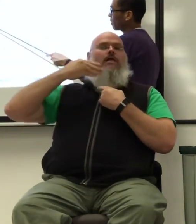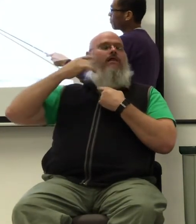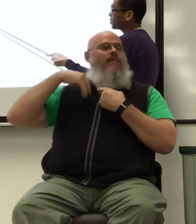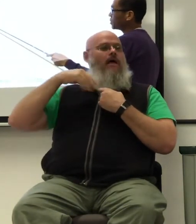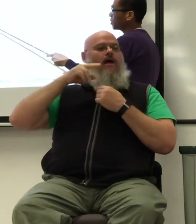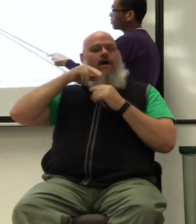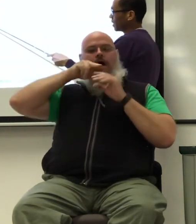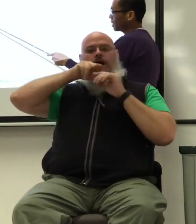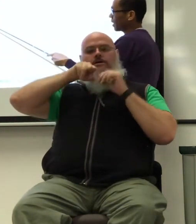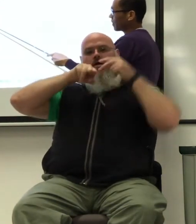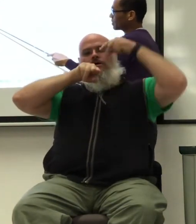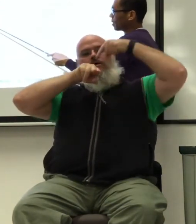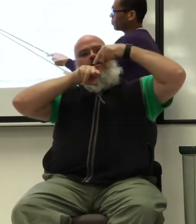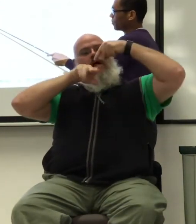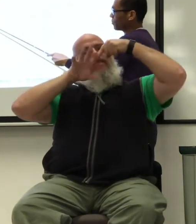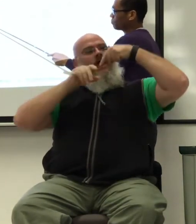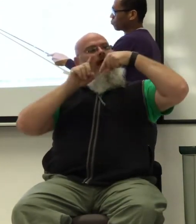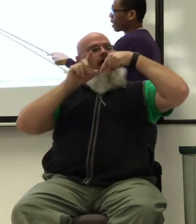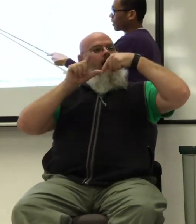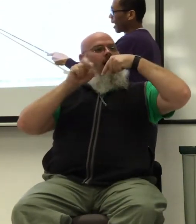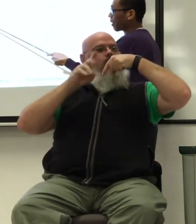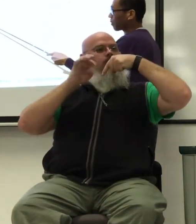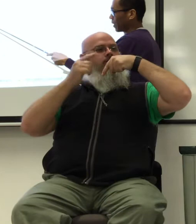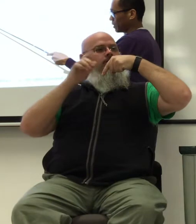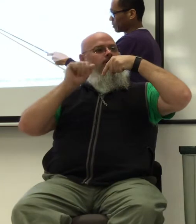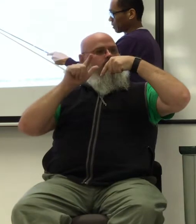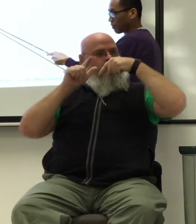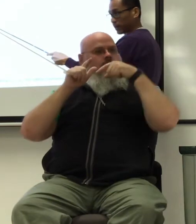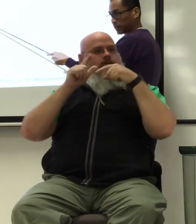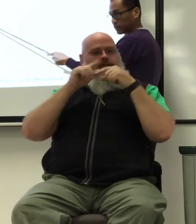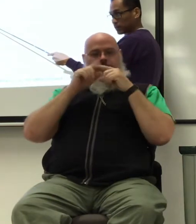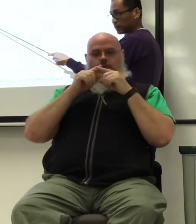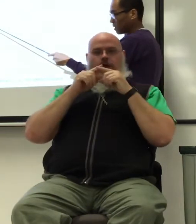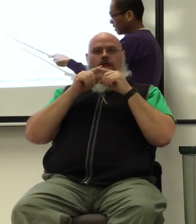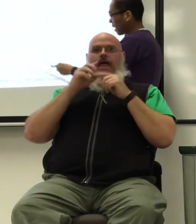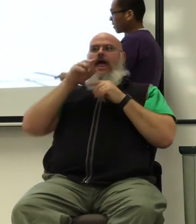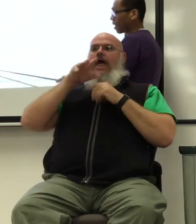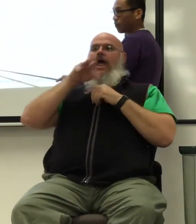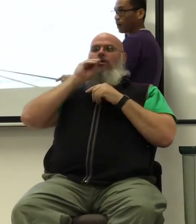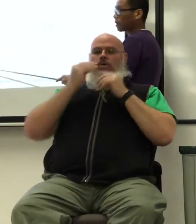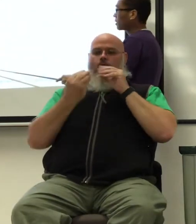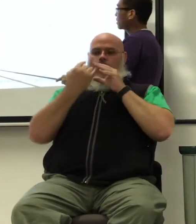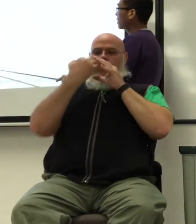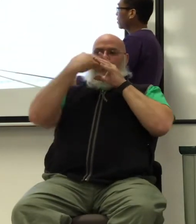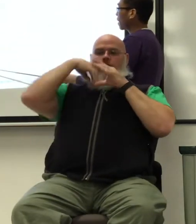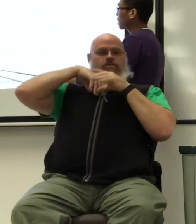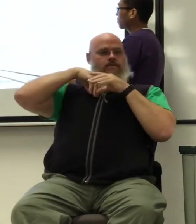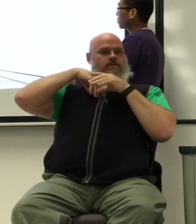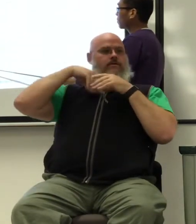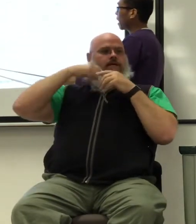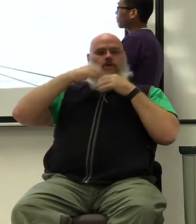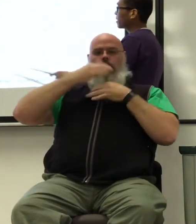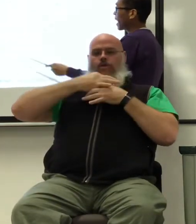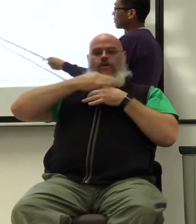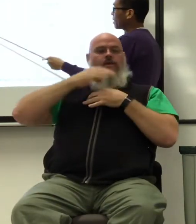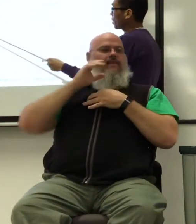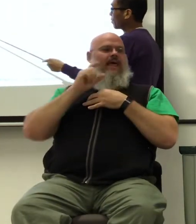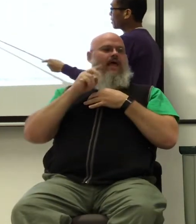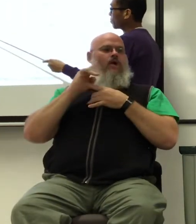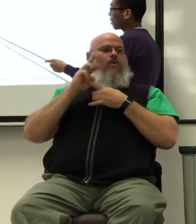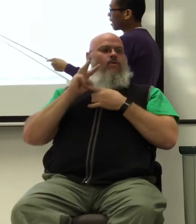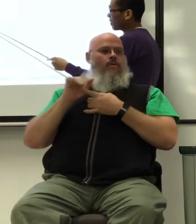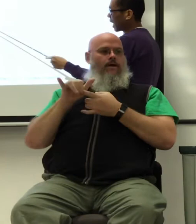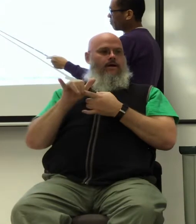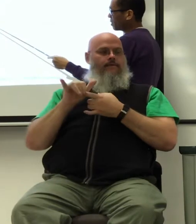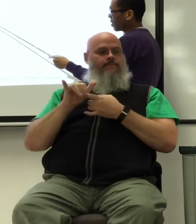the laryngeal inlet. That's how you route air into the larynx down the airway. Okay. Now, the anatomy here